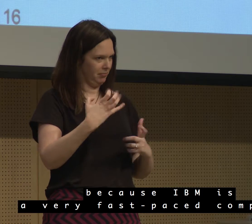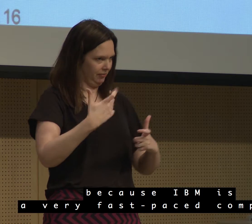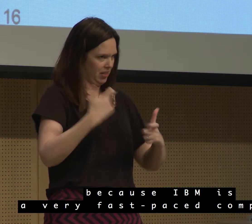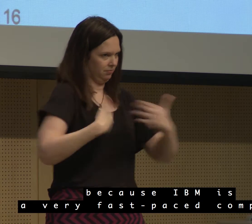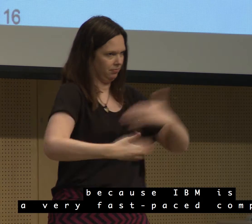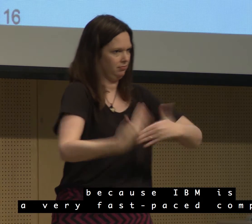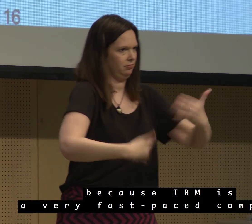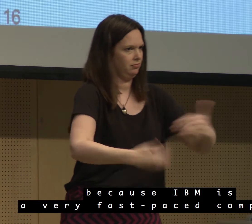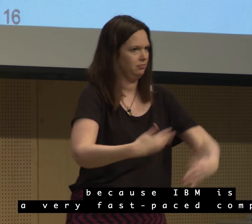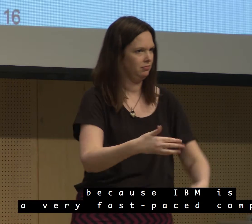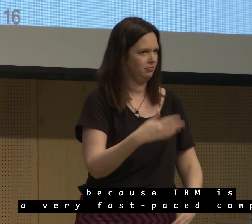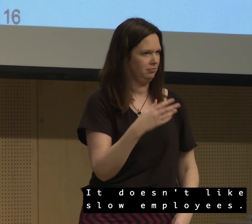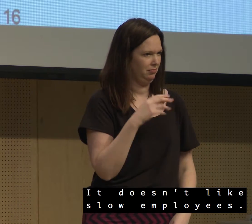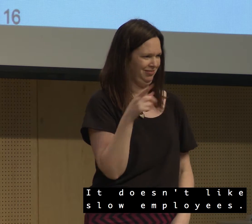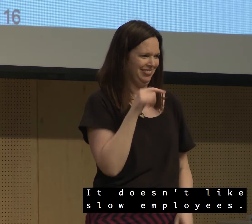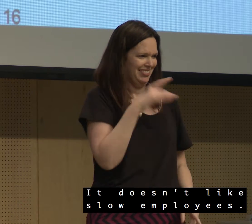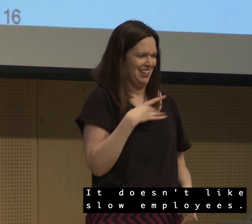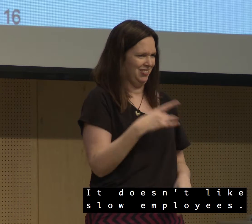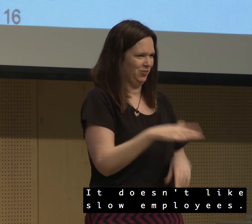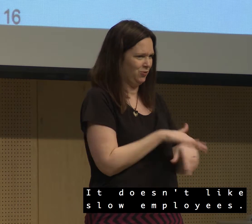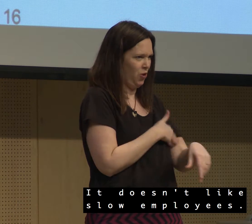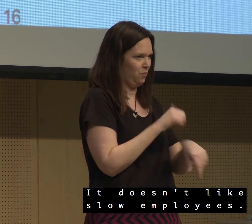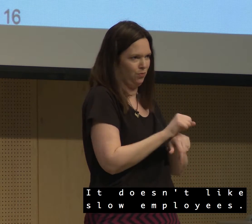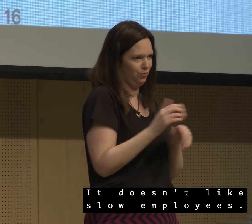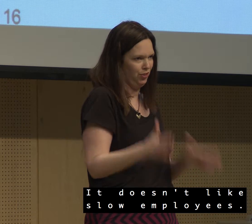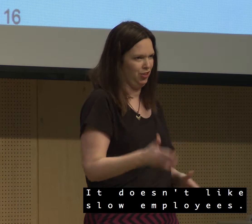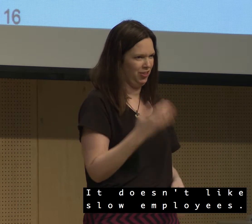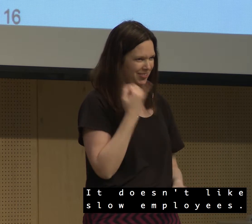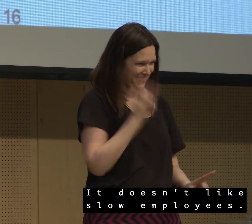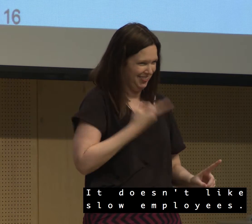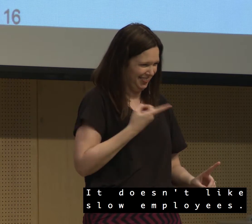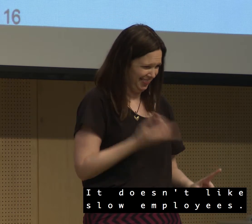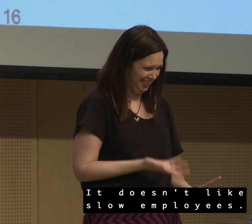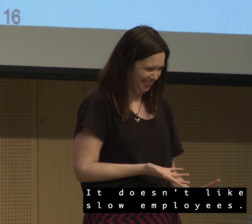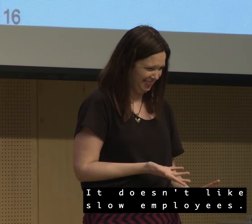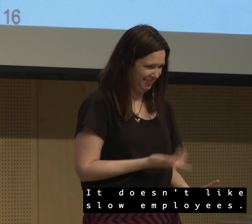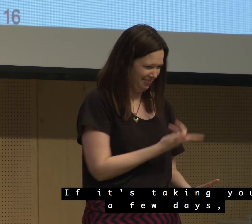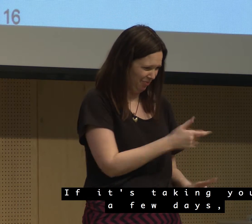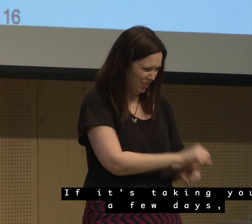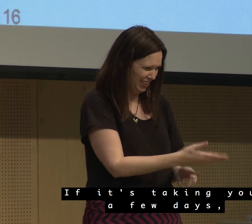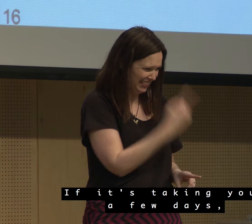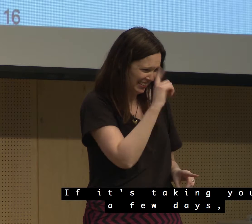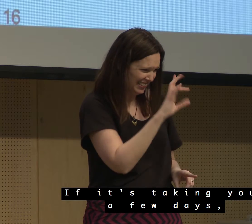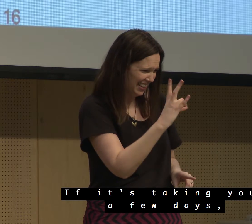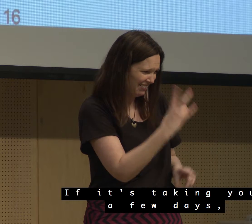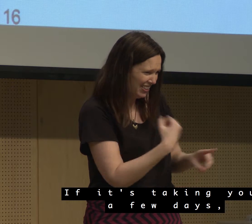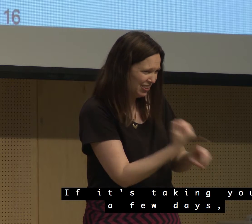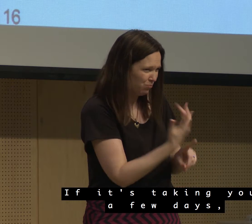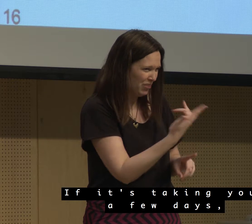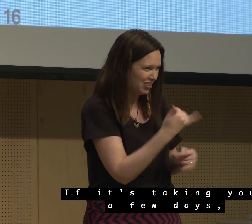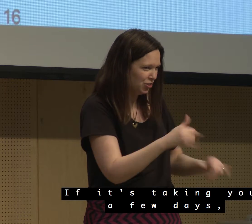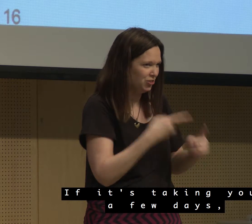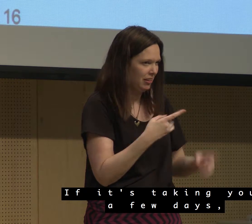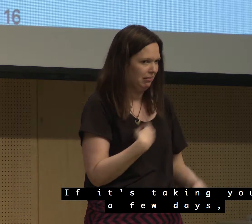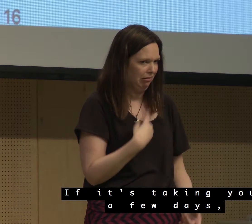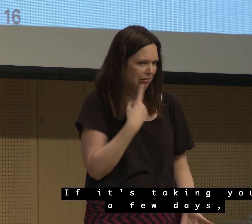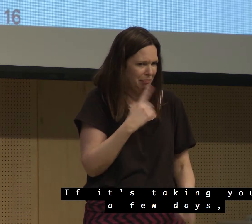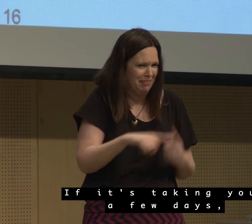is a very fast-paced company. It doesn't like slow employees. If it's taking you a few